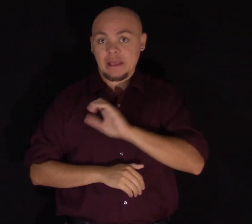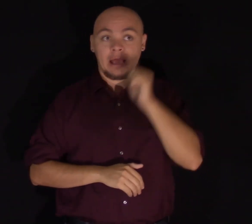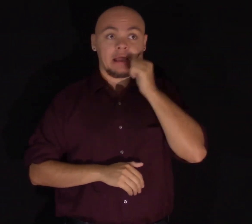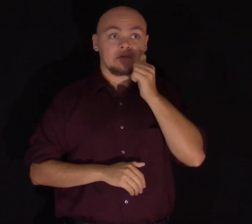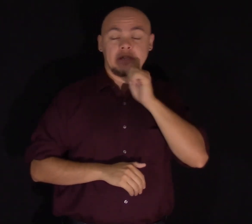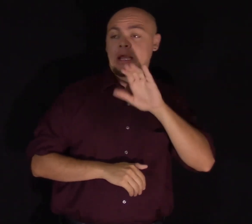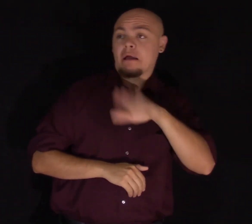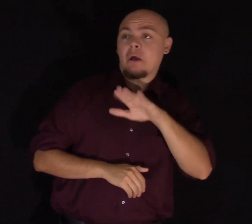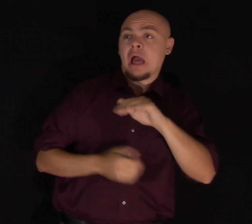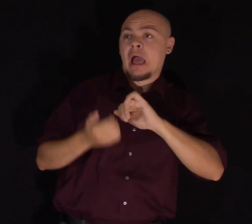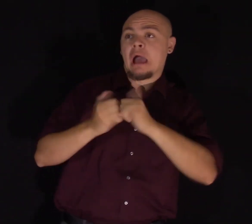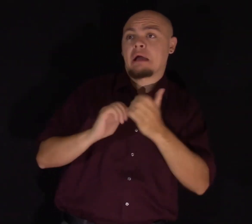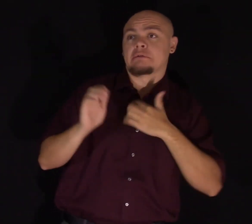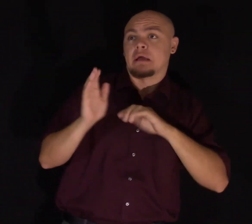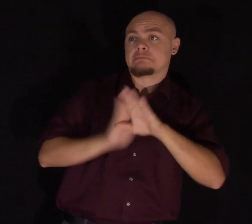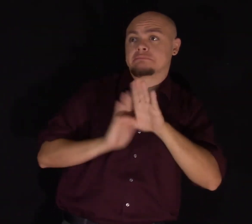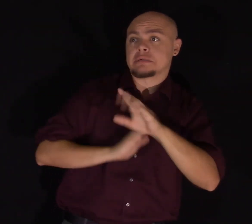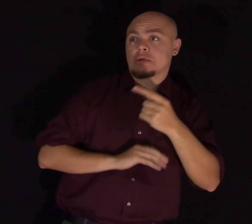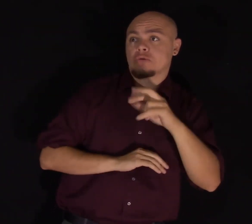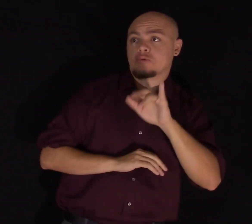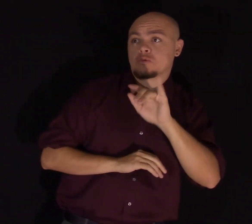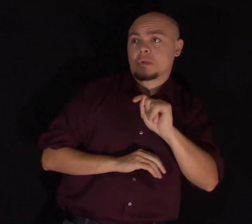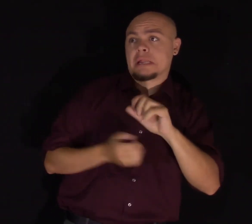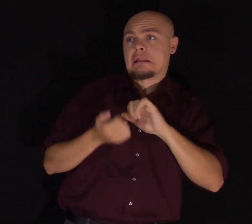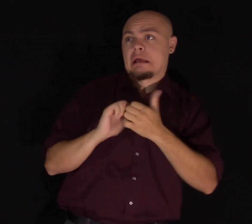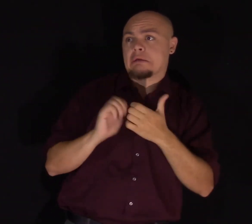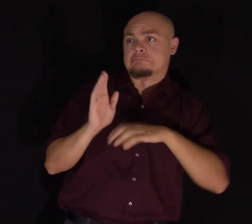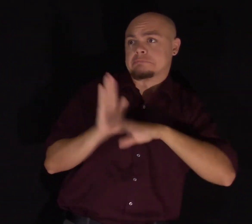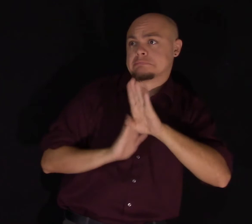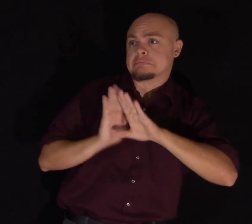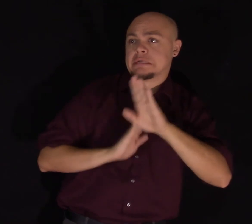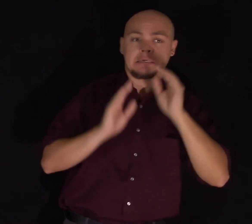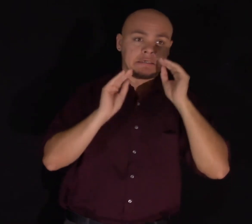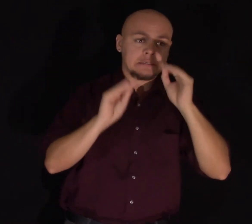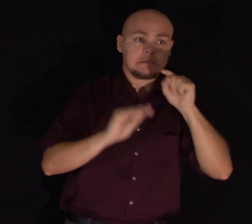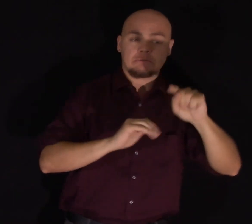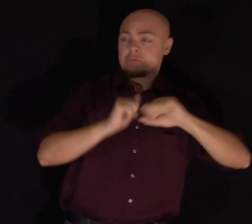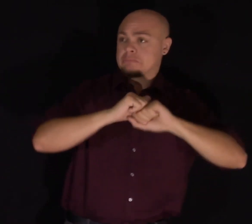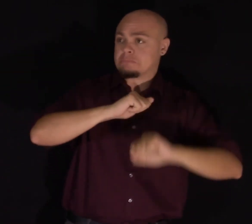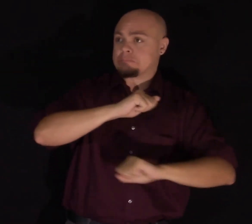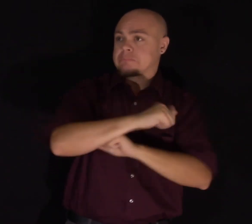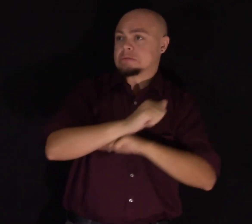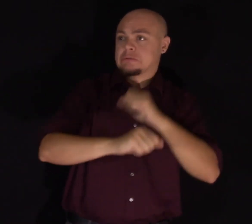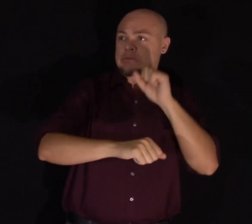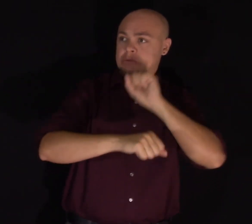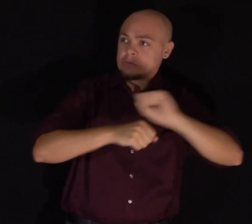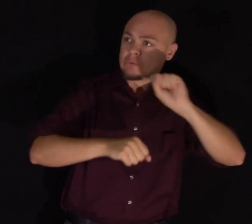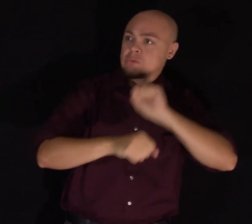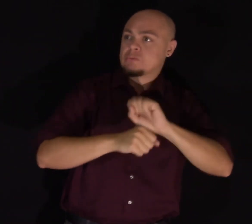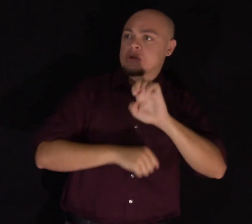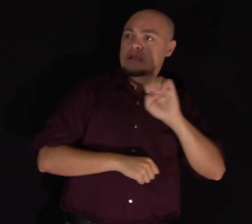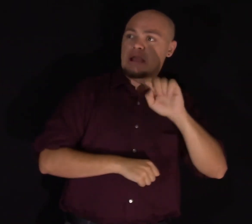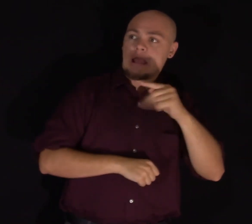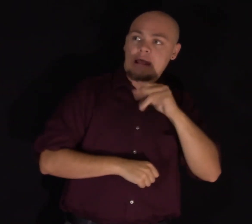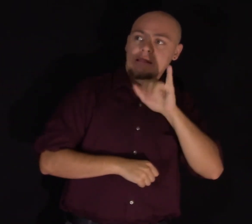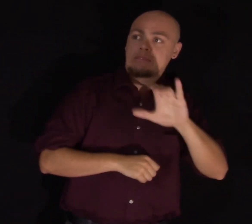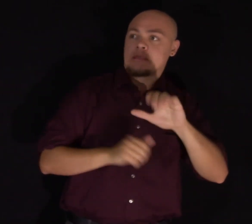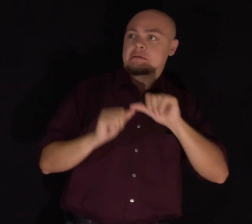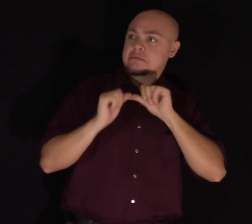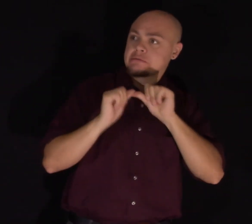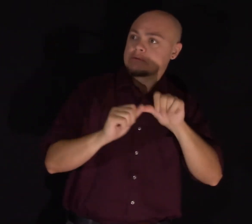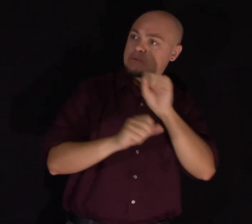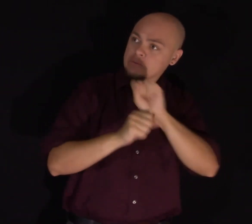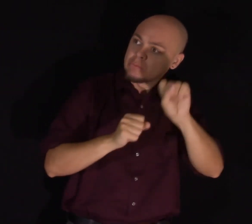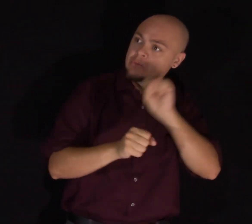me, how do I build grit in kids? What do I do to teach kids a solid work ethic? How do I keep them motivated for the long